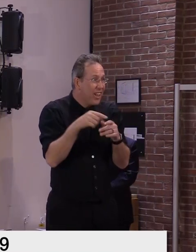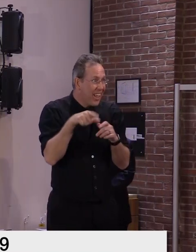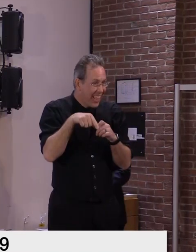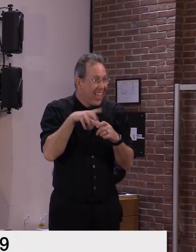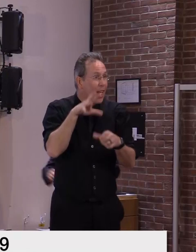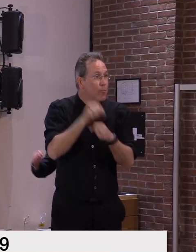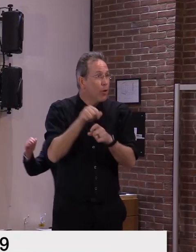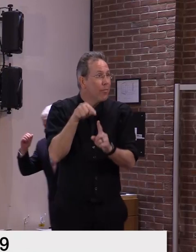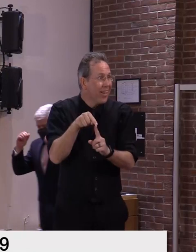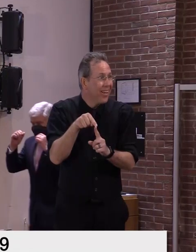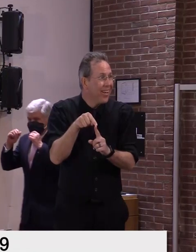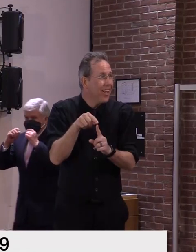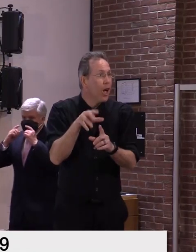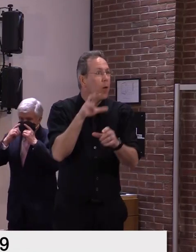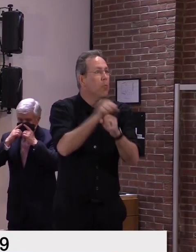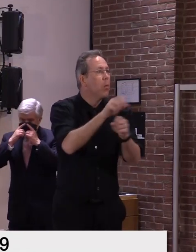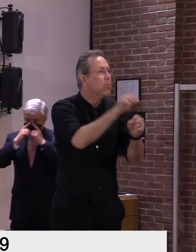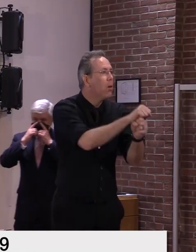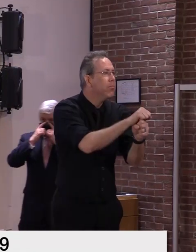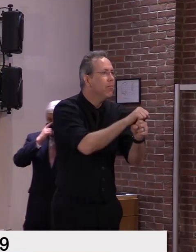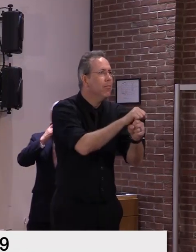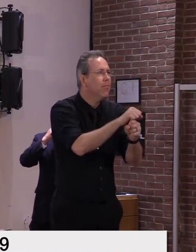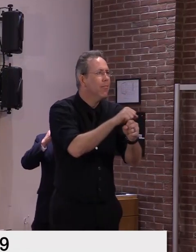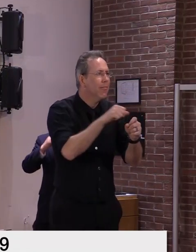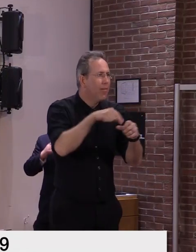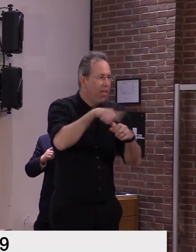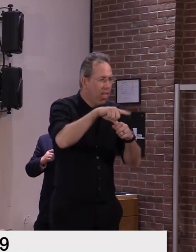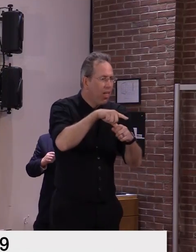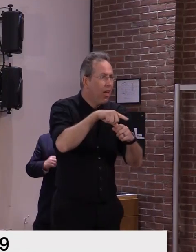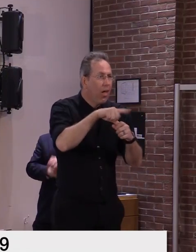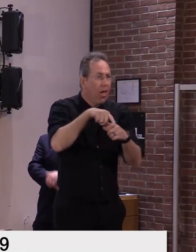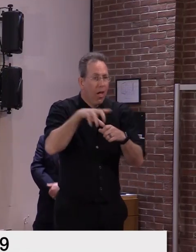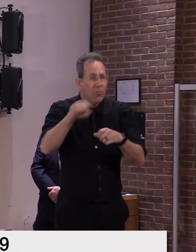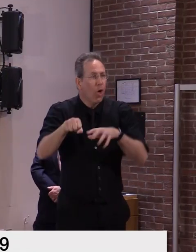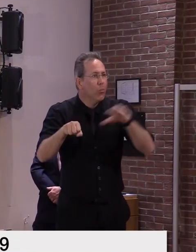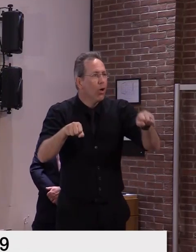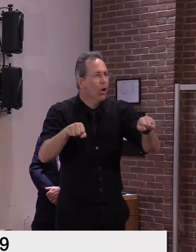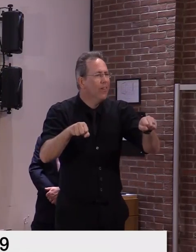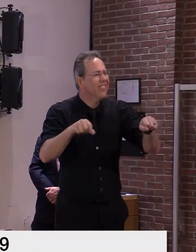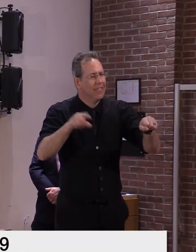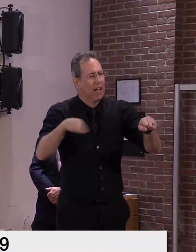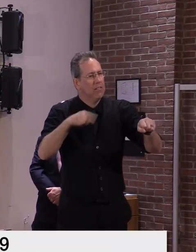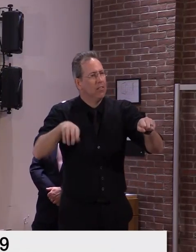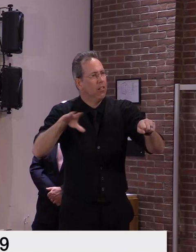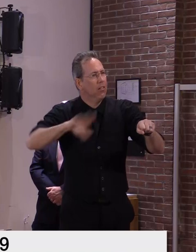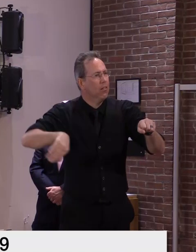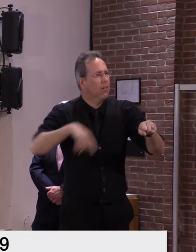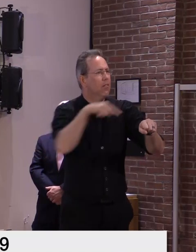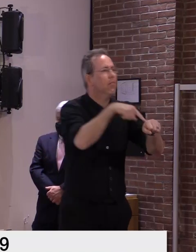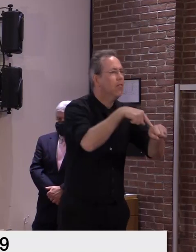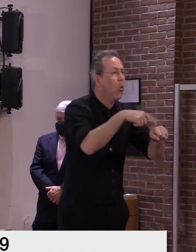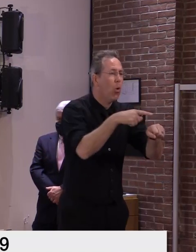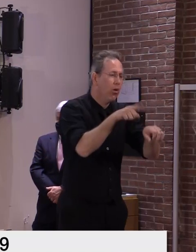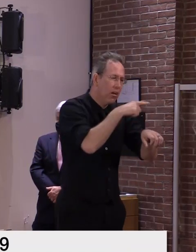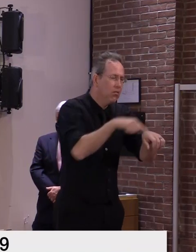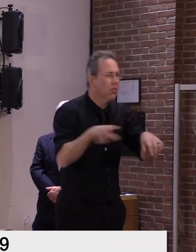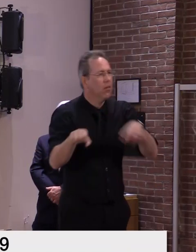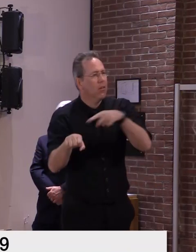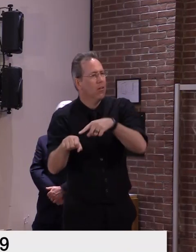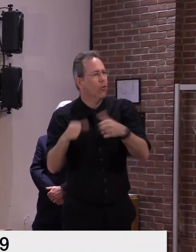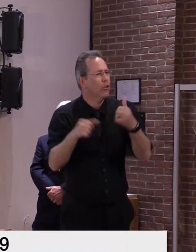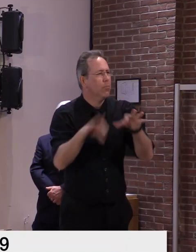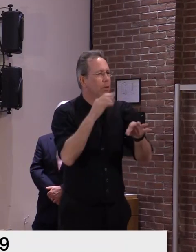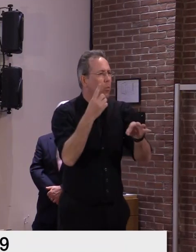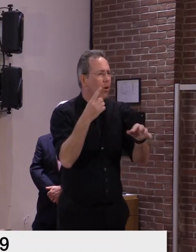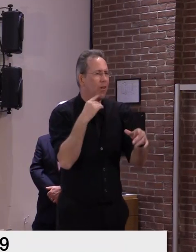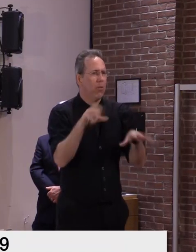cancel that one and look at the pharmacies as well. There's other opportunities throughout the state that we don't have complete control over, so